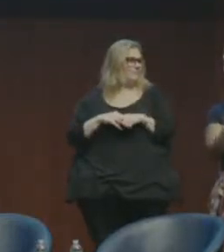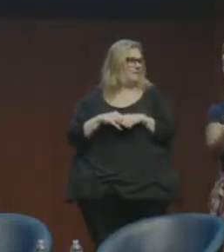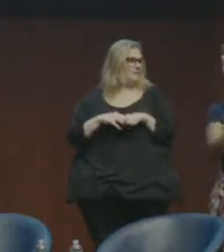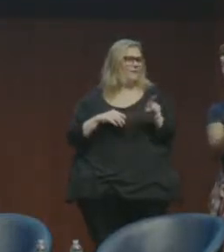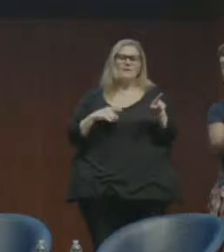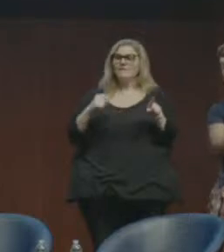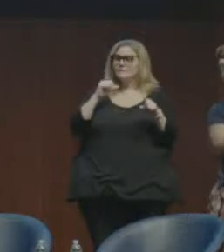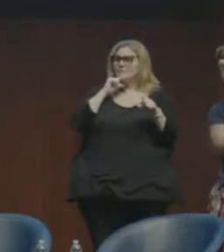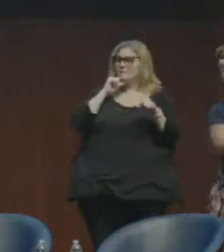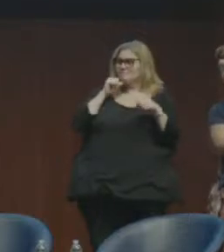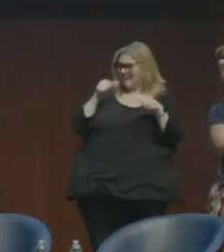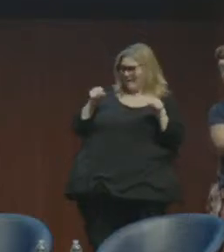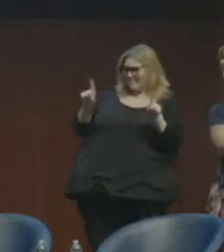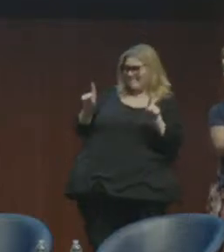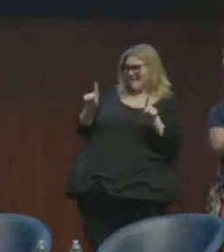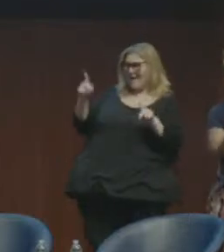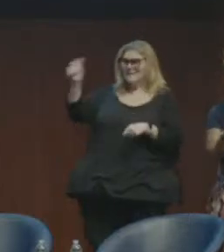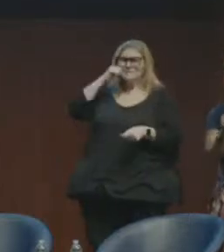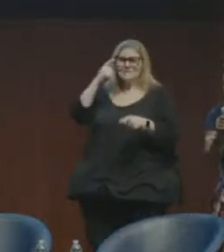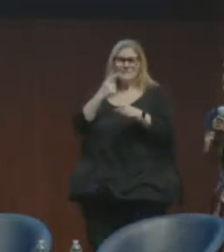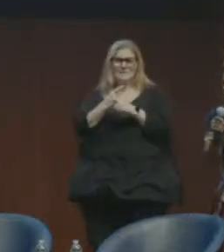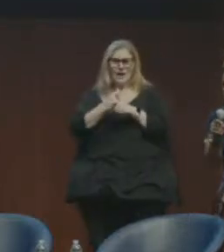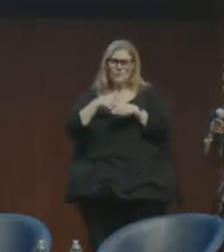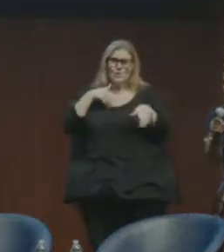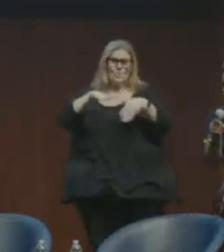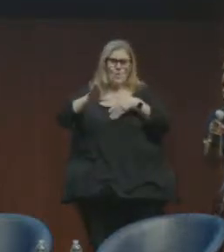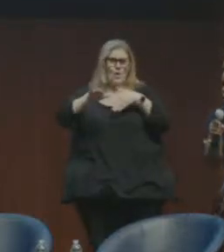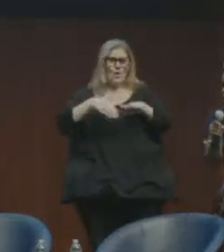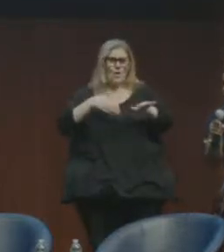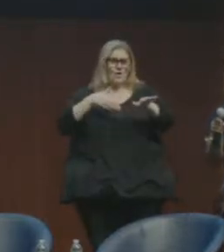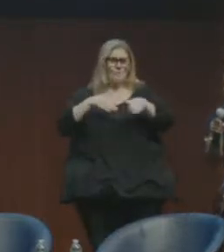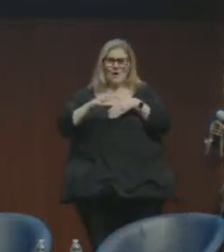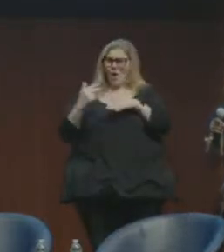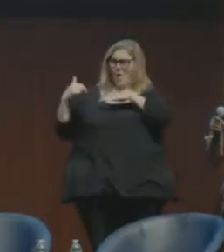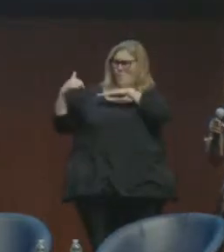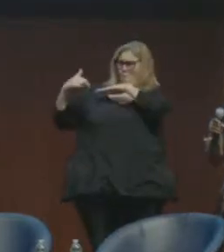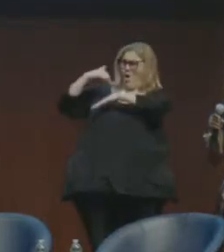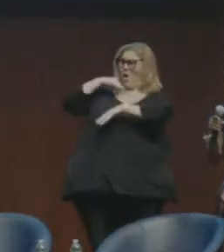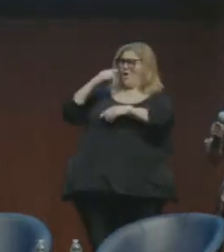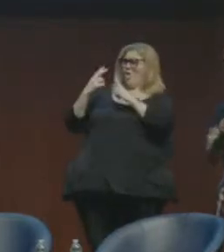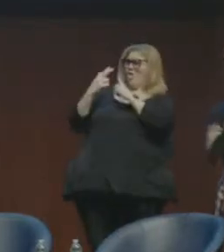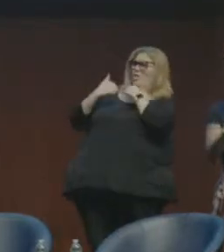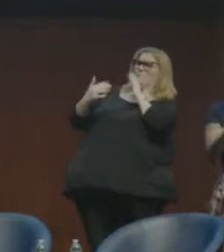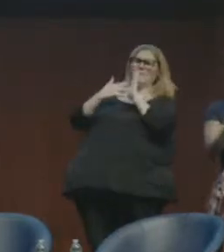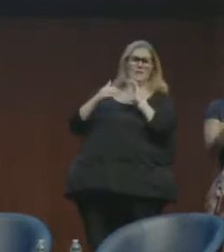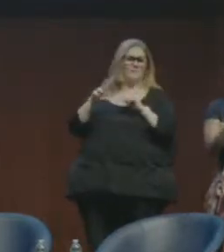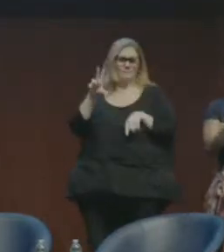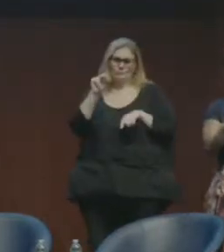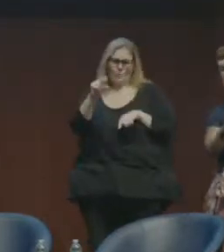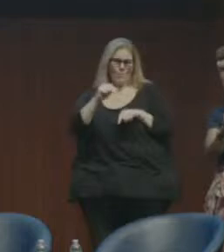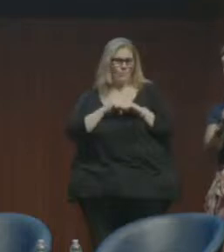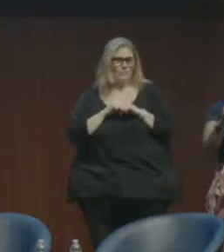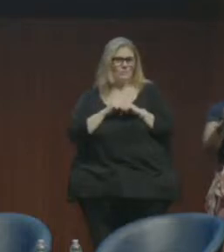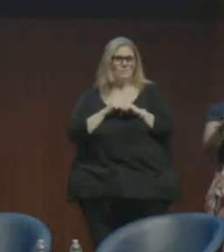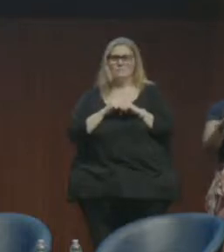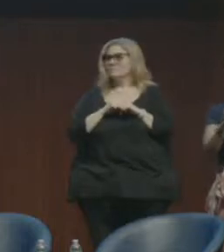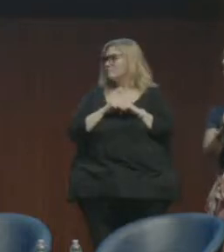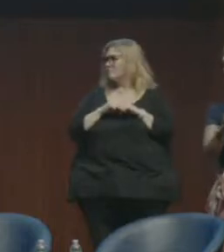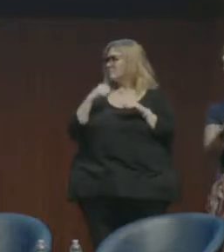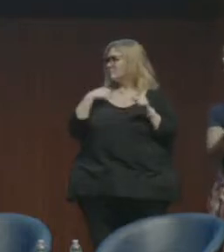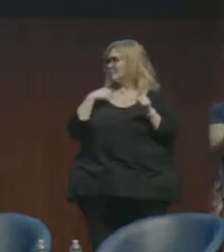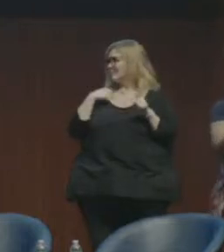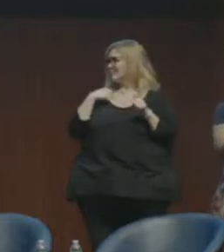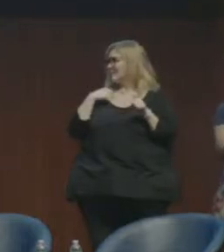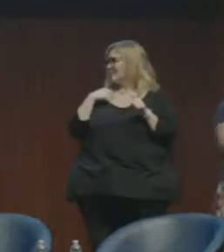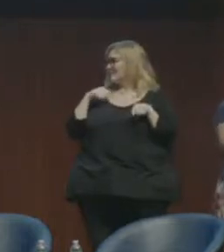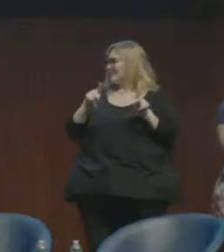Ain't gonna let no system walk all over me. Hey, well,